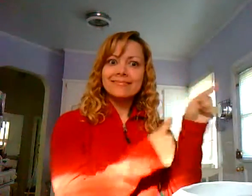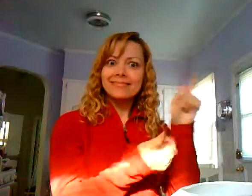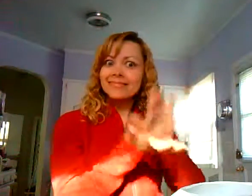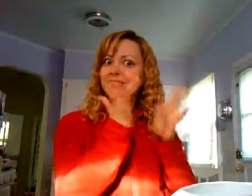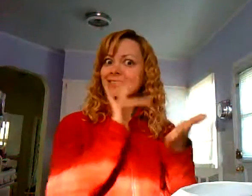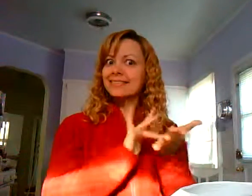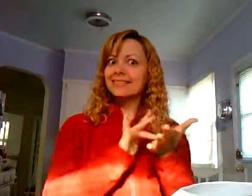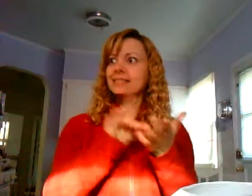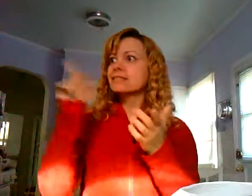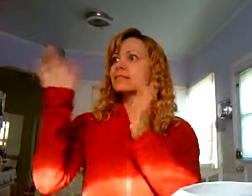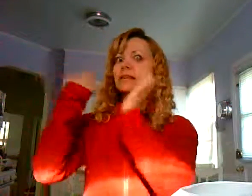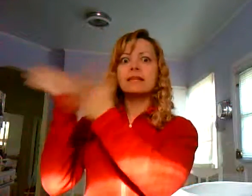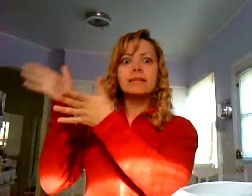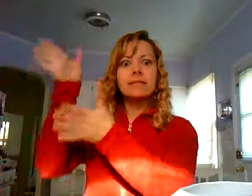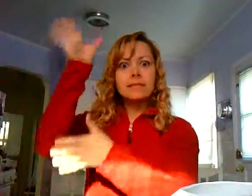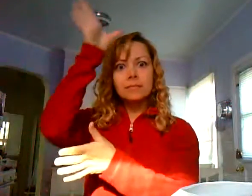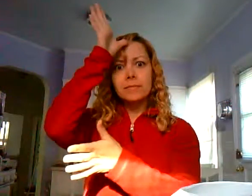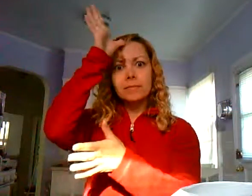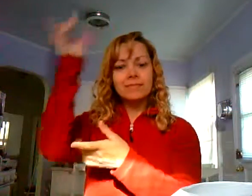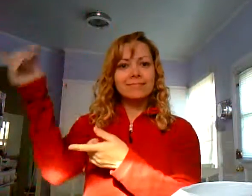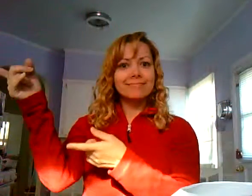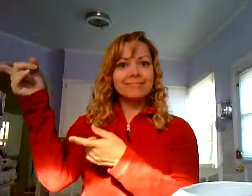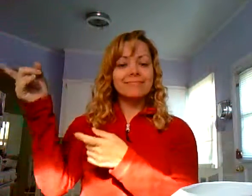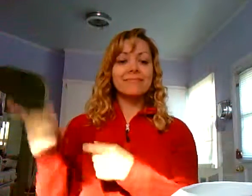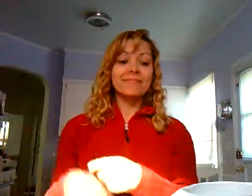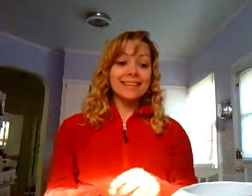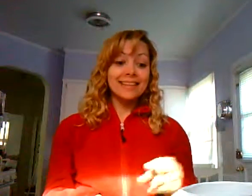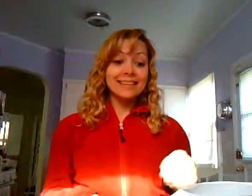decided to follow Jesus they even left their father in the boat.